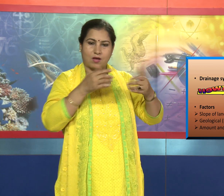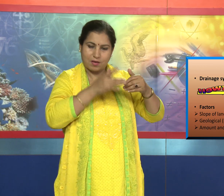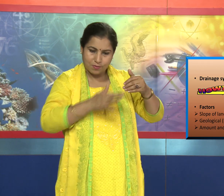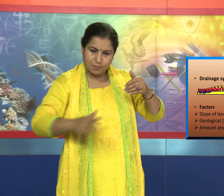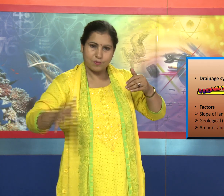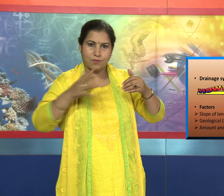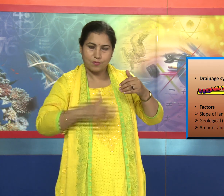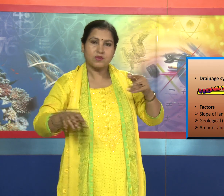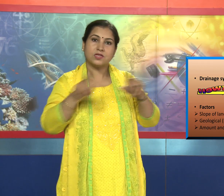through rivers.